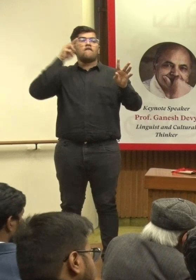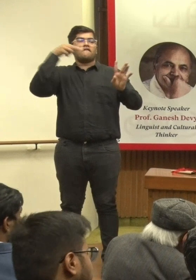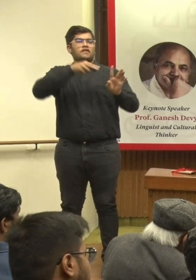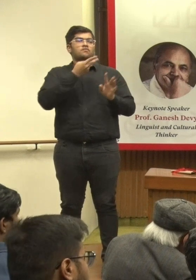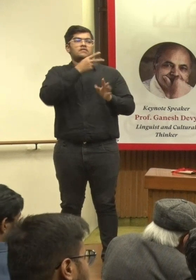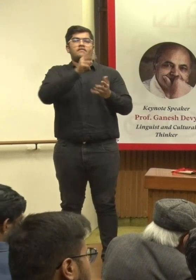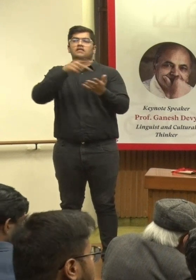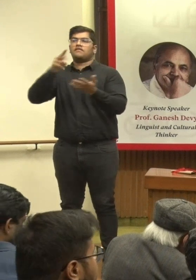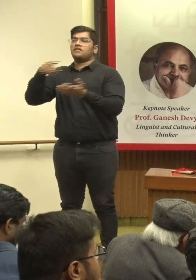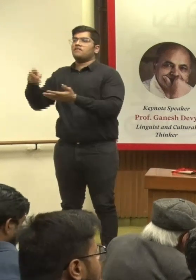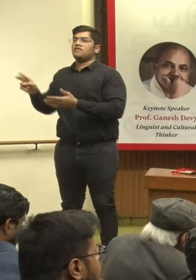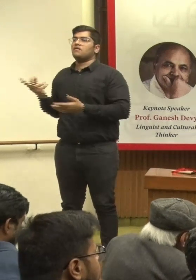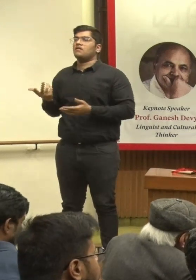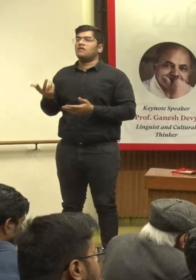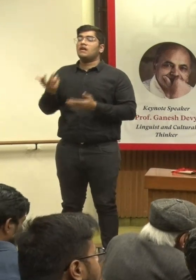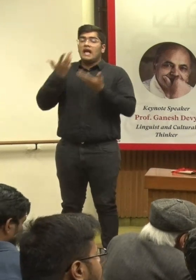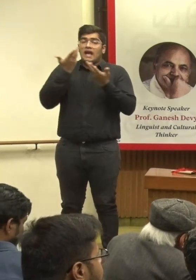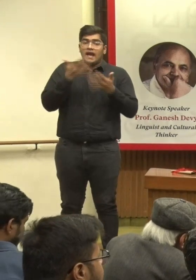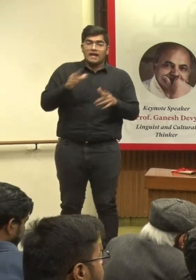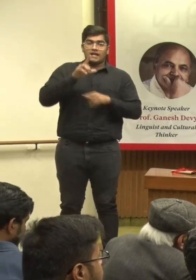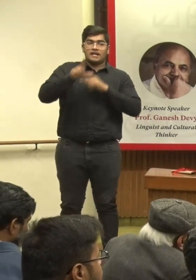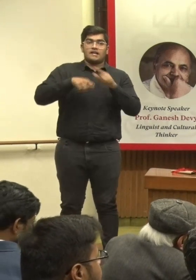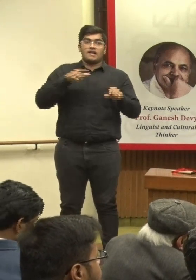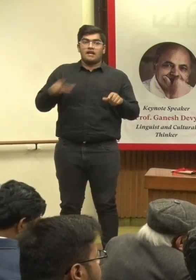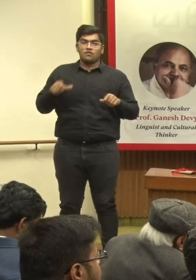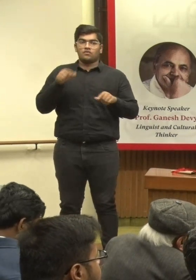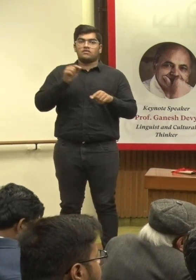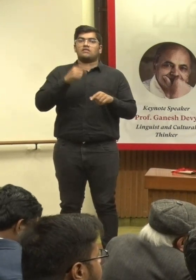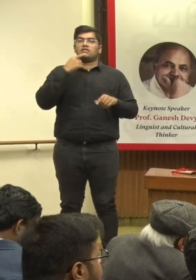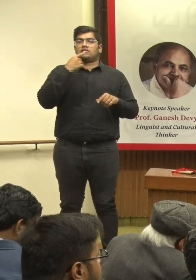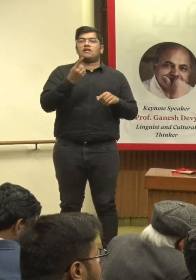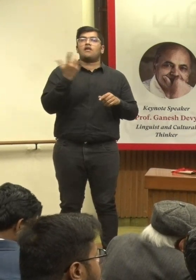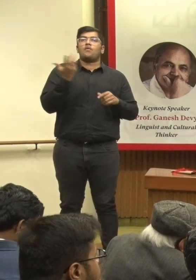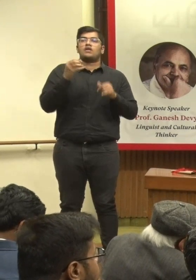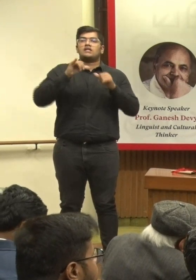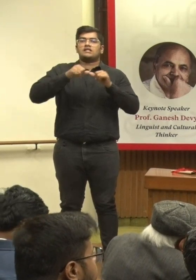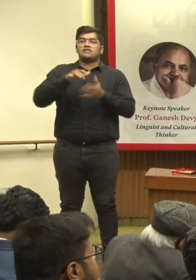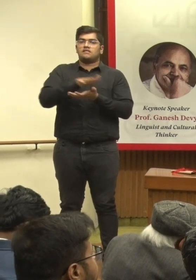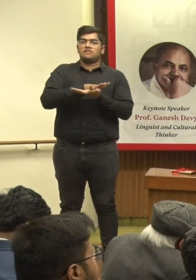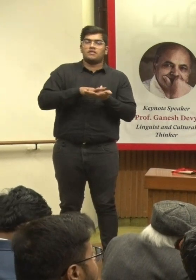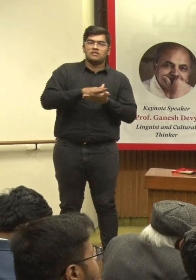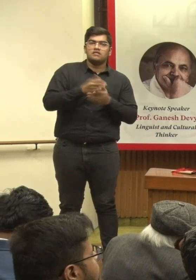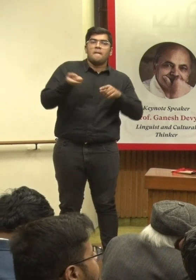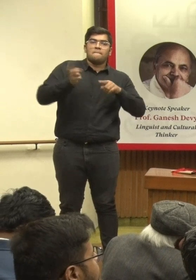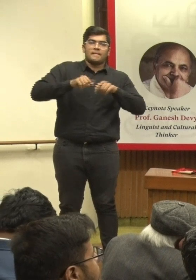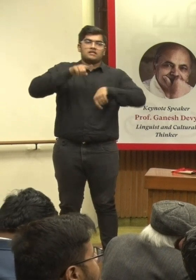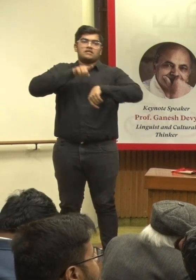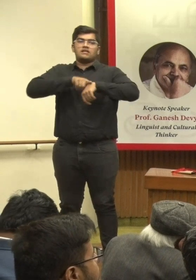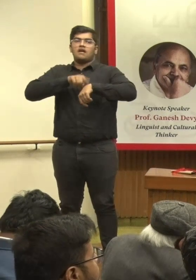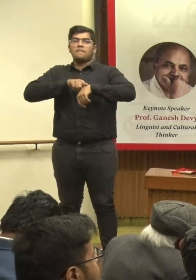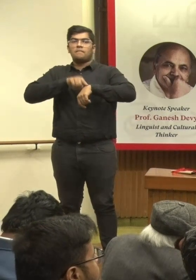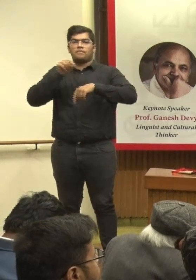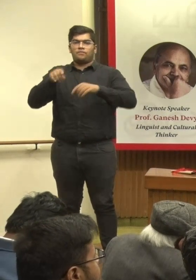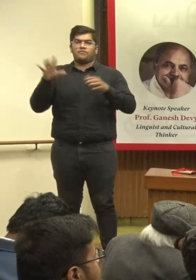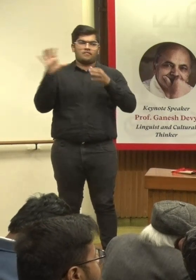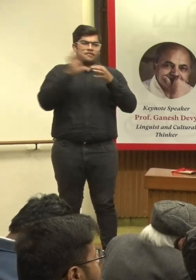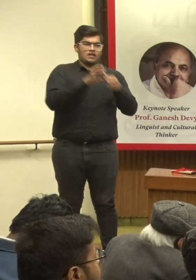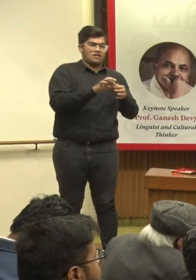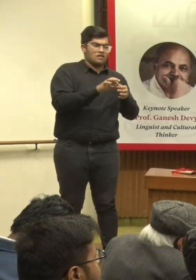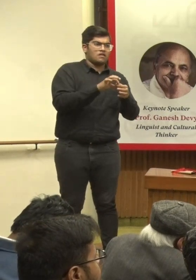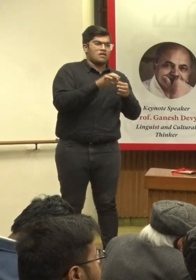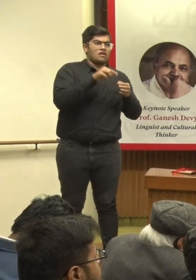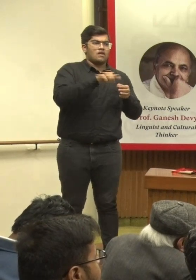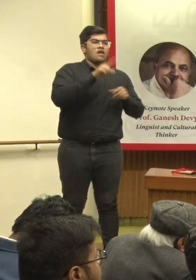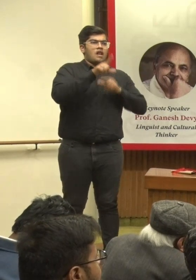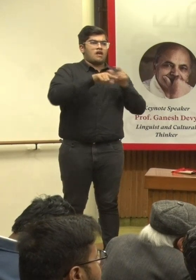The way a given language defines space and time cannot at all be defined by another